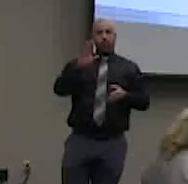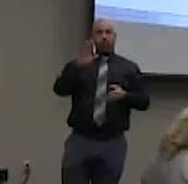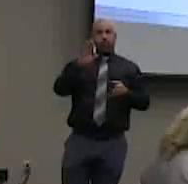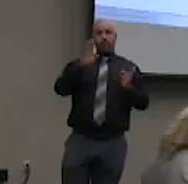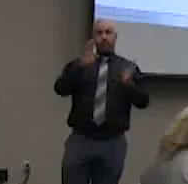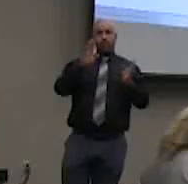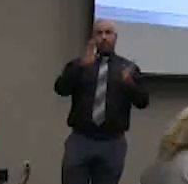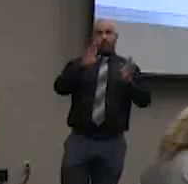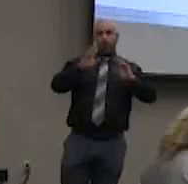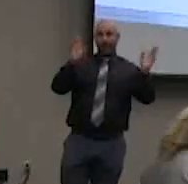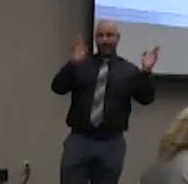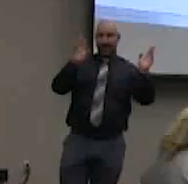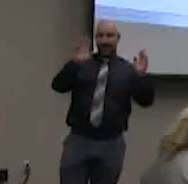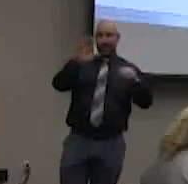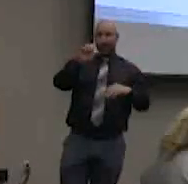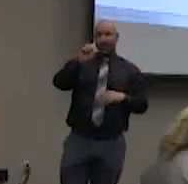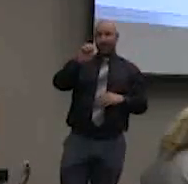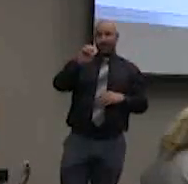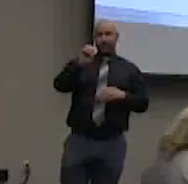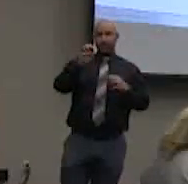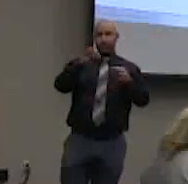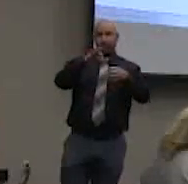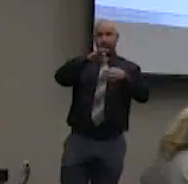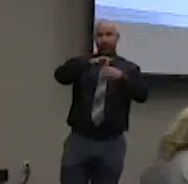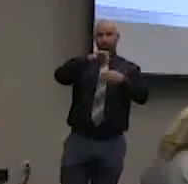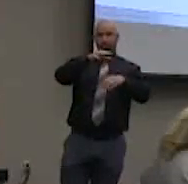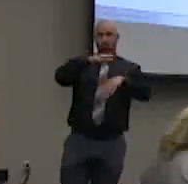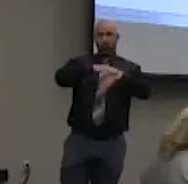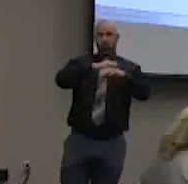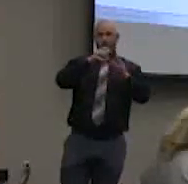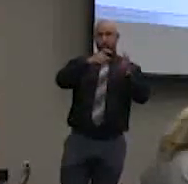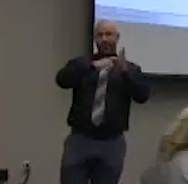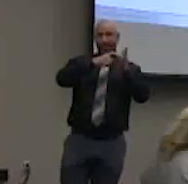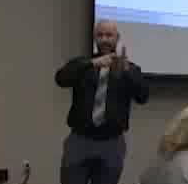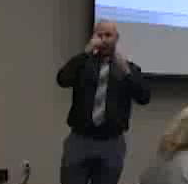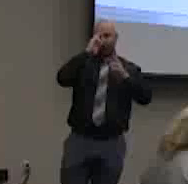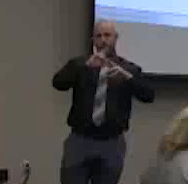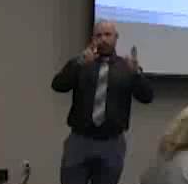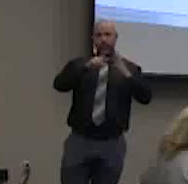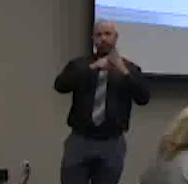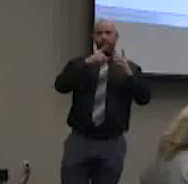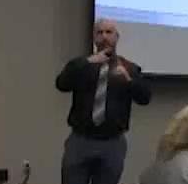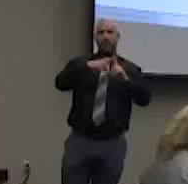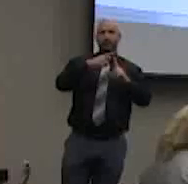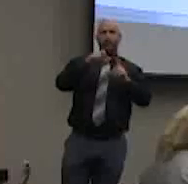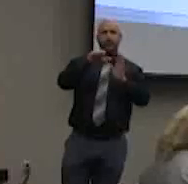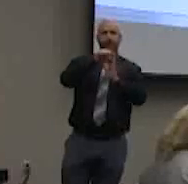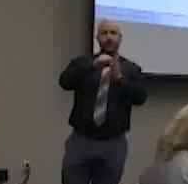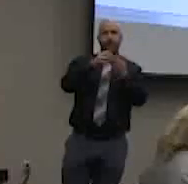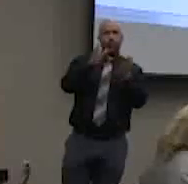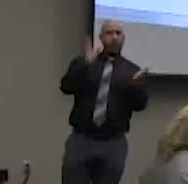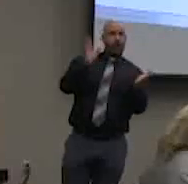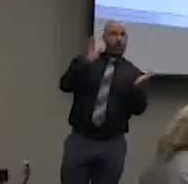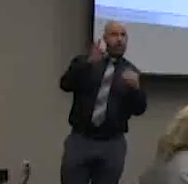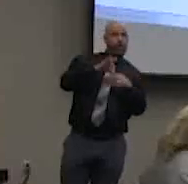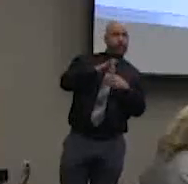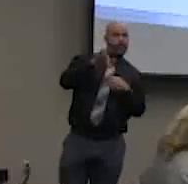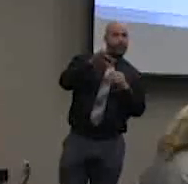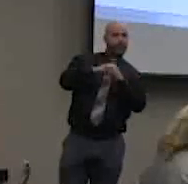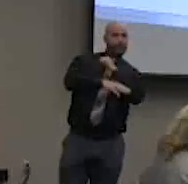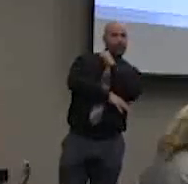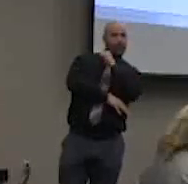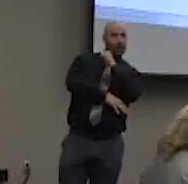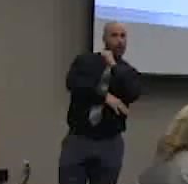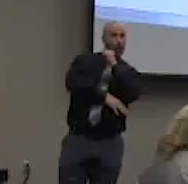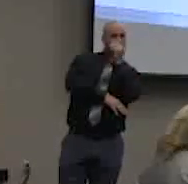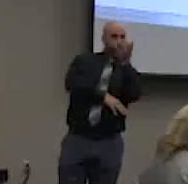meetings. It's too soon. And by the way, there are statewide elections, just to name the elephant in the room happening this fall, that needs to get through, as everyone